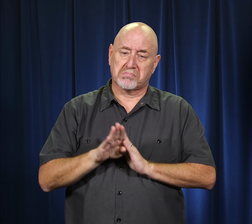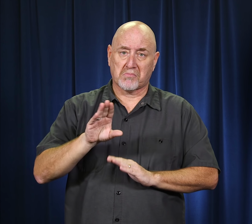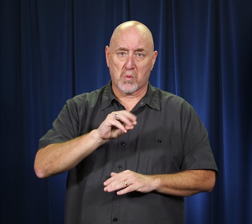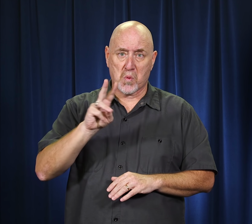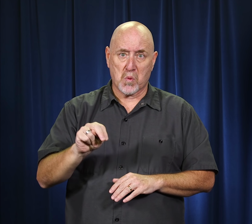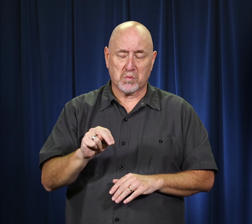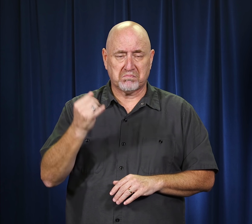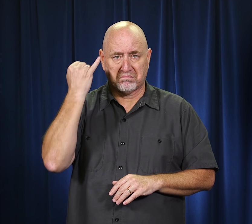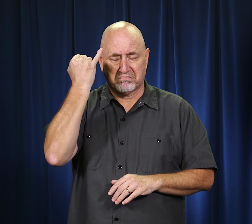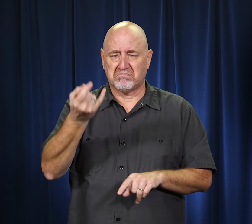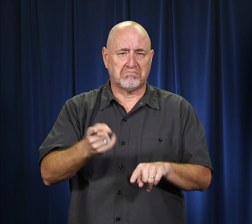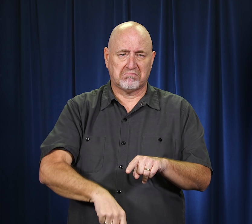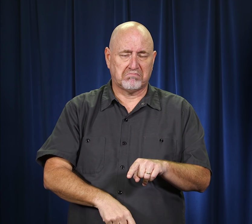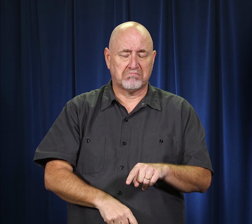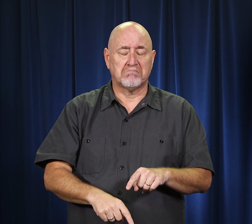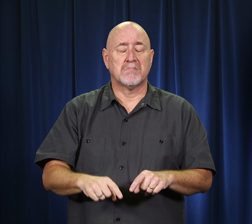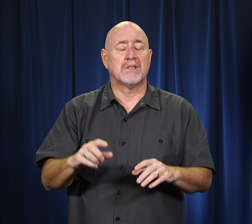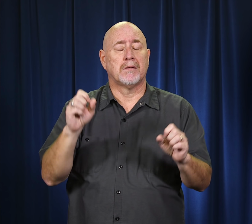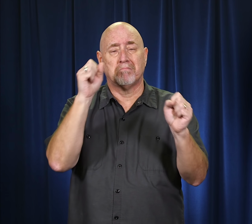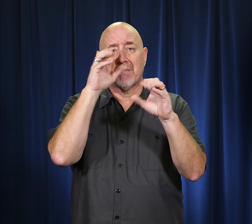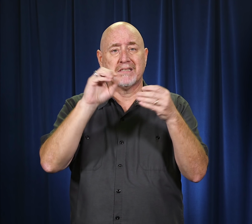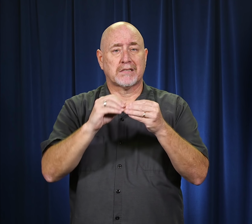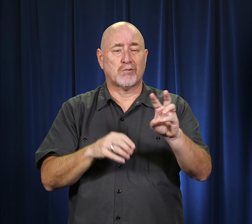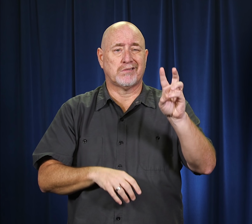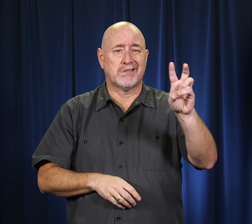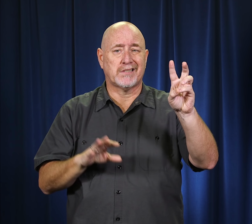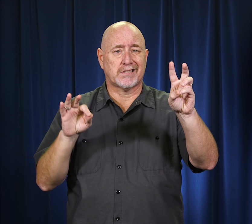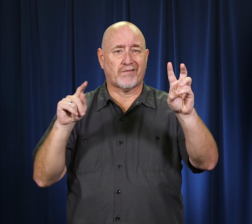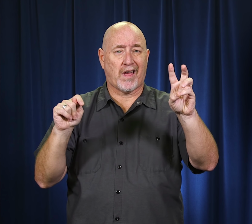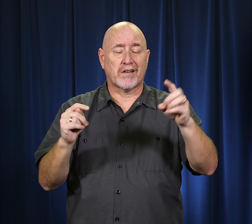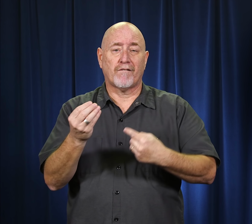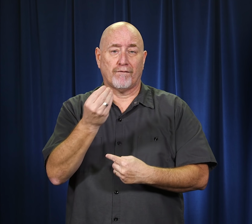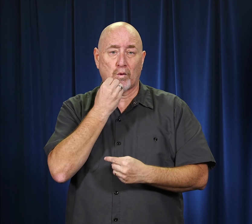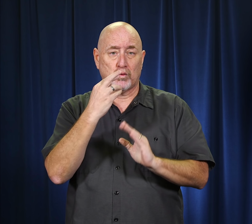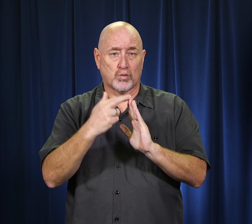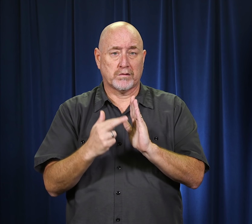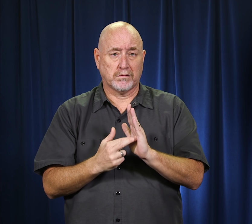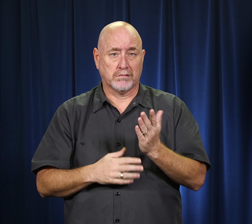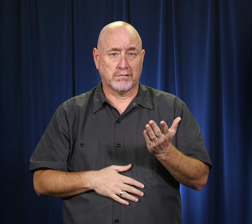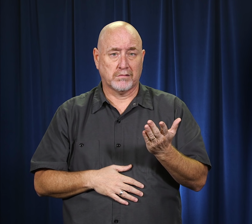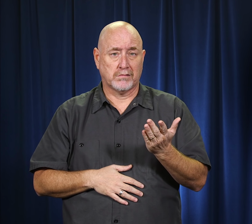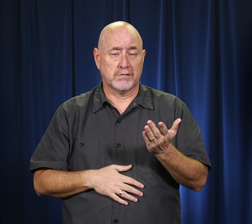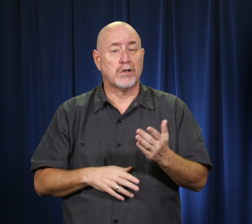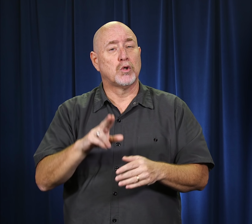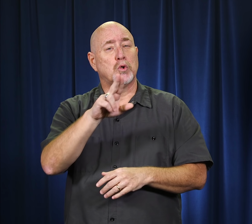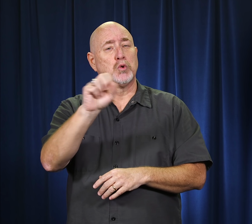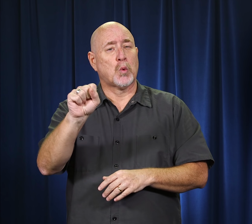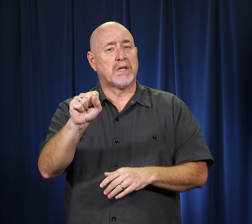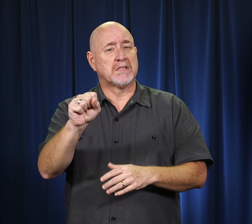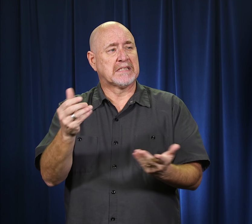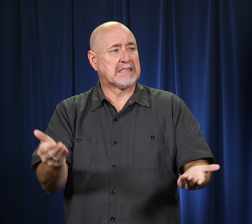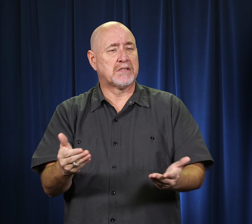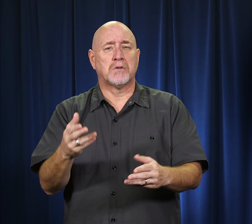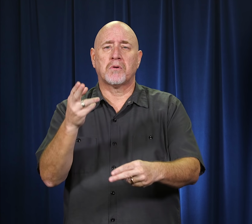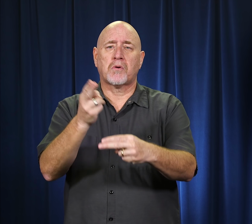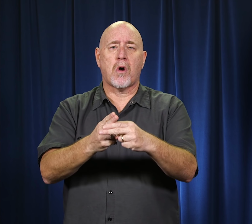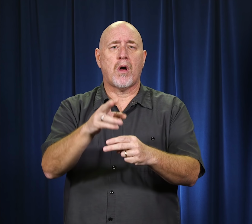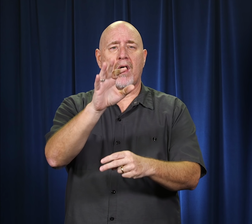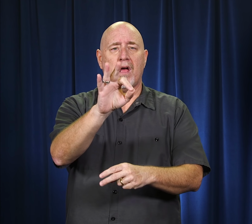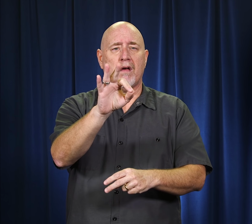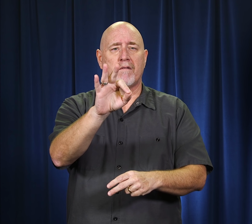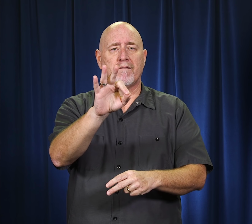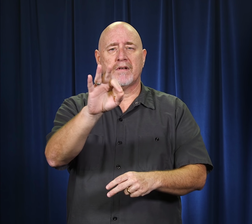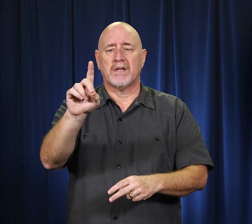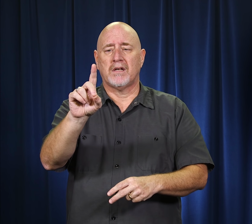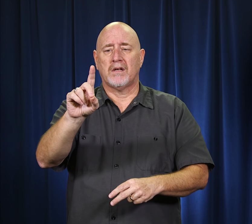own. Amazing scientific fact number 6, food regulations. In the United States, we have the Food